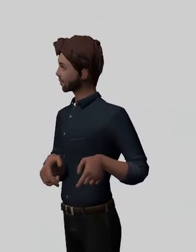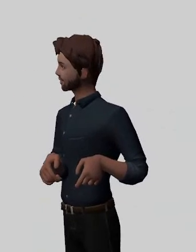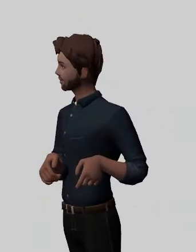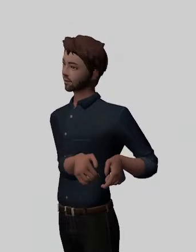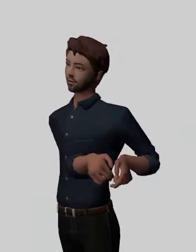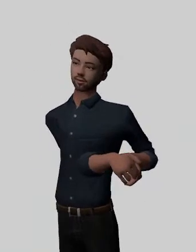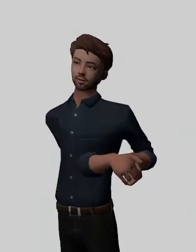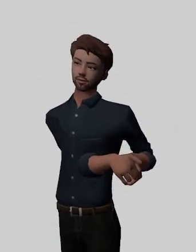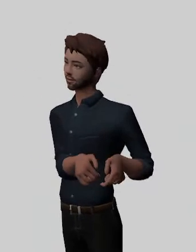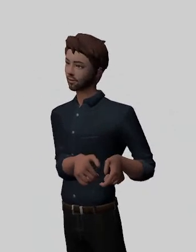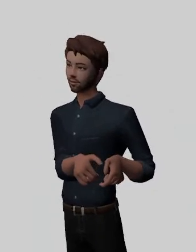any of these.